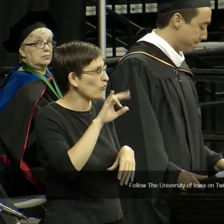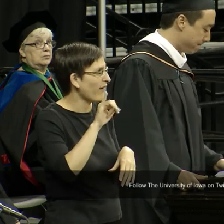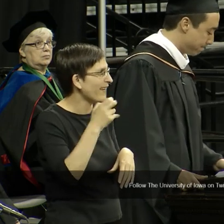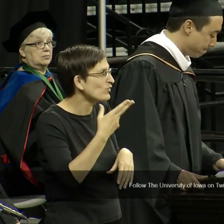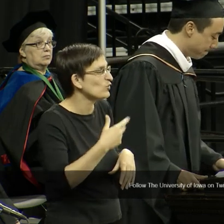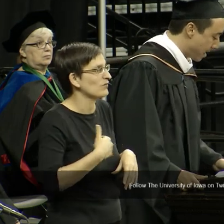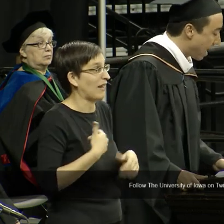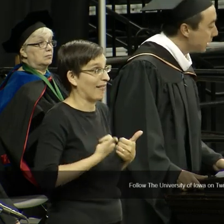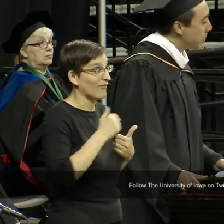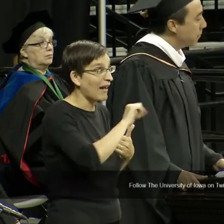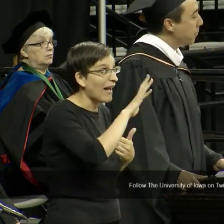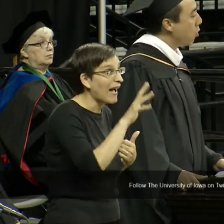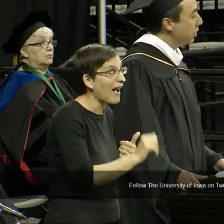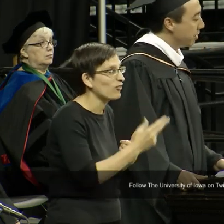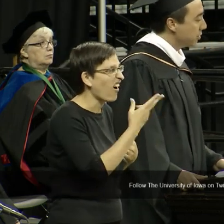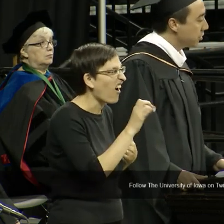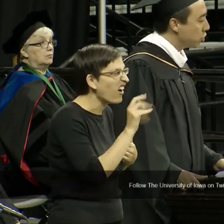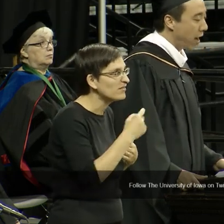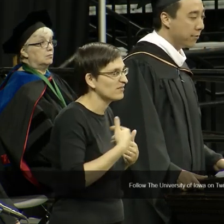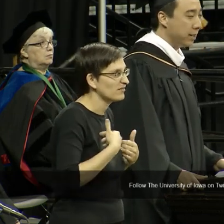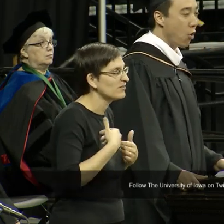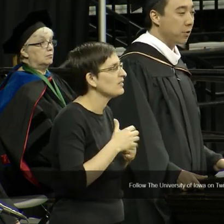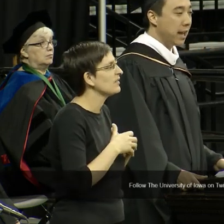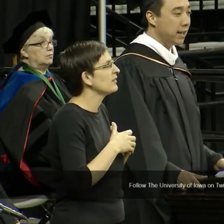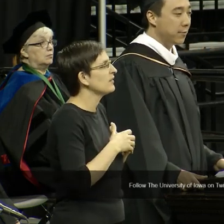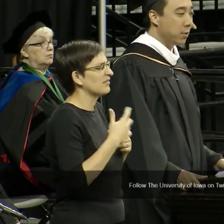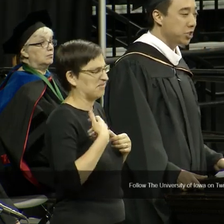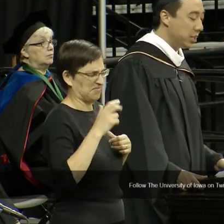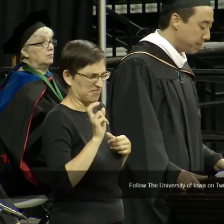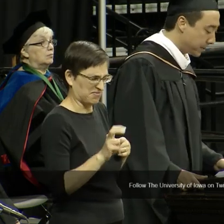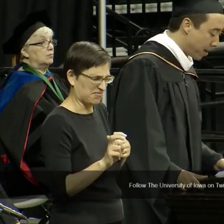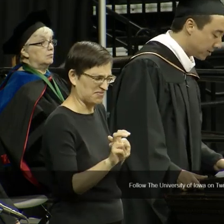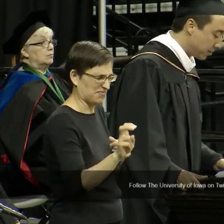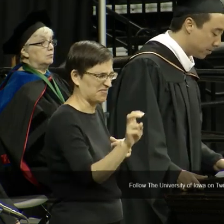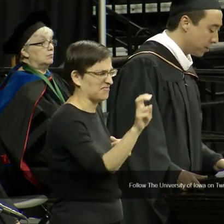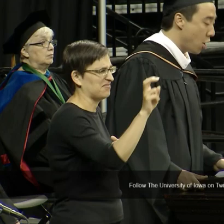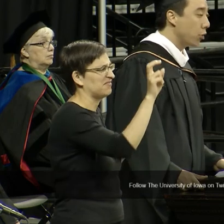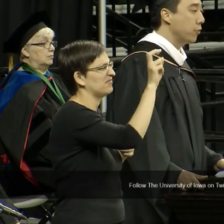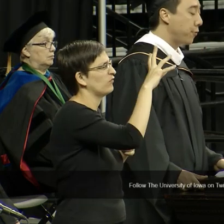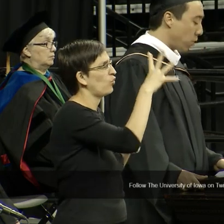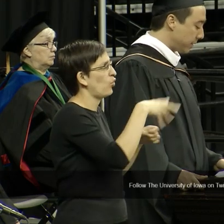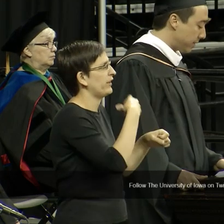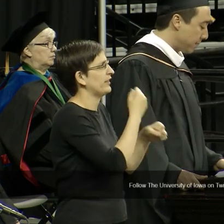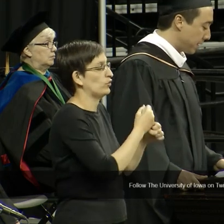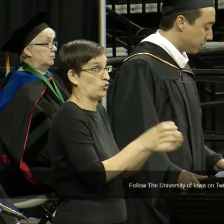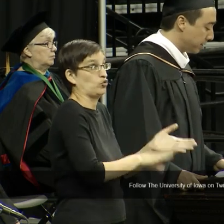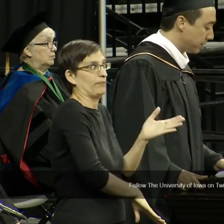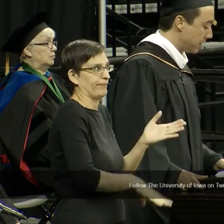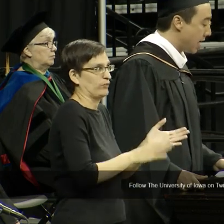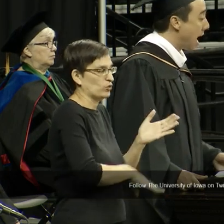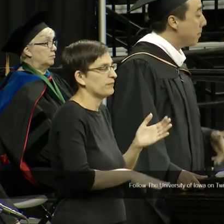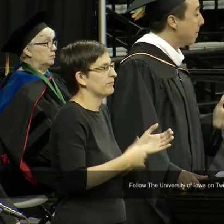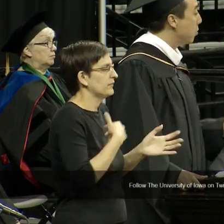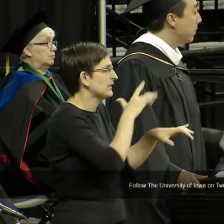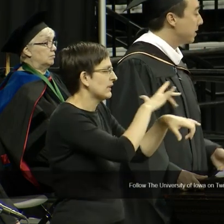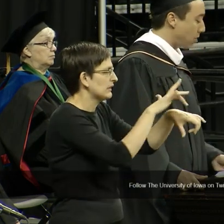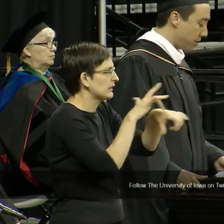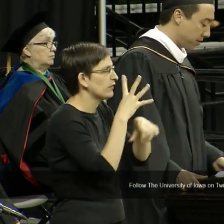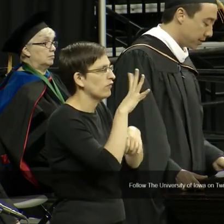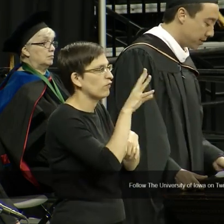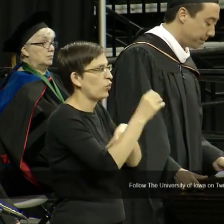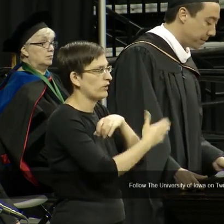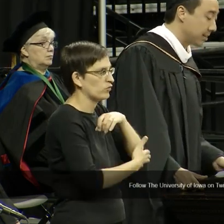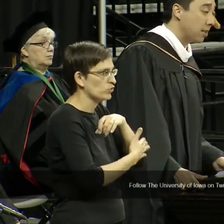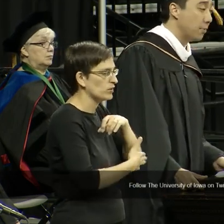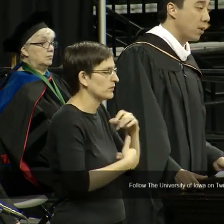Zambia. I spent 4 years traveling overland for as cheap as possible through 40-some countries. I met movie